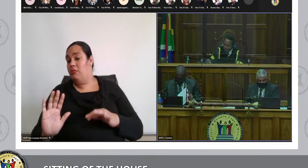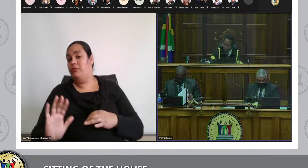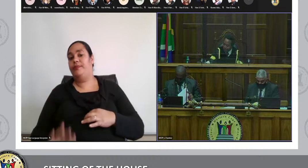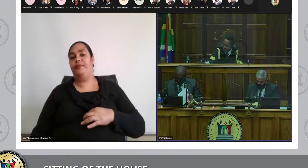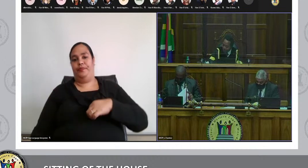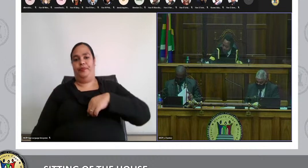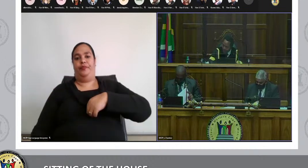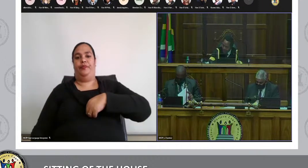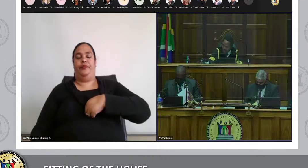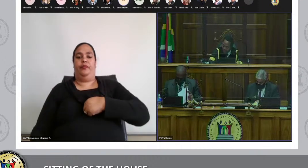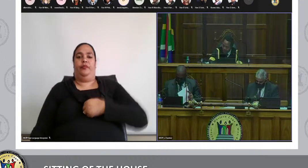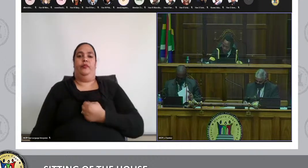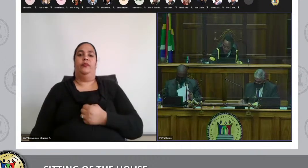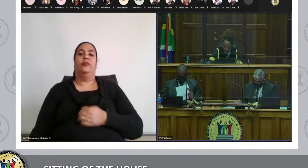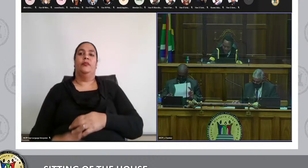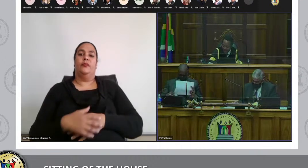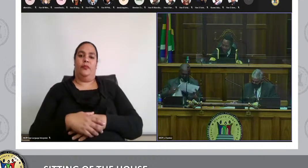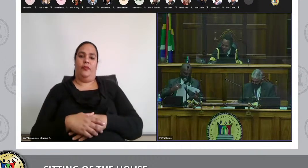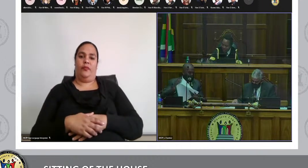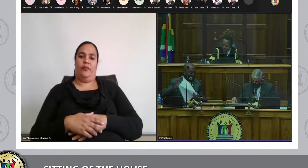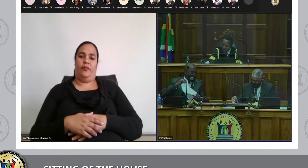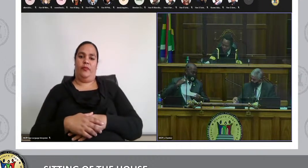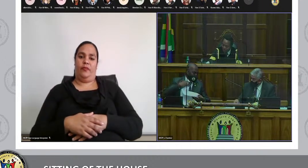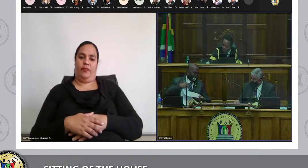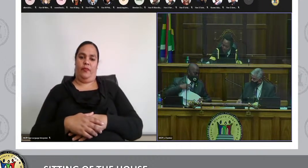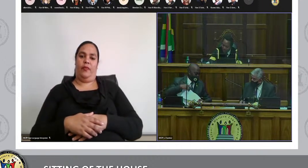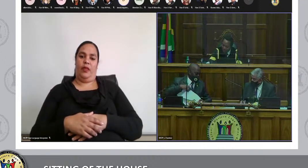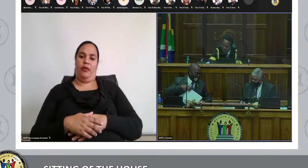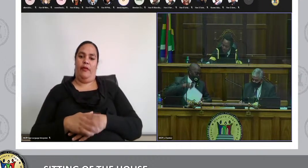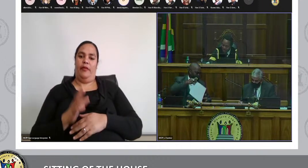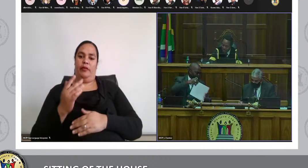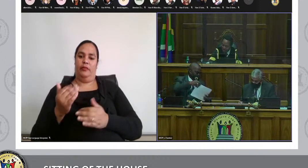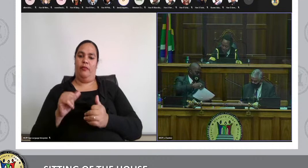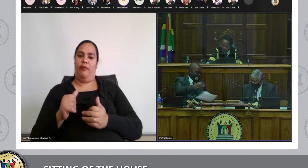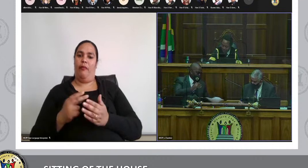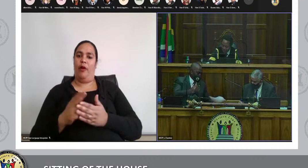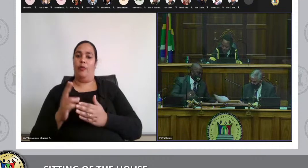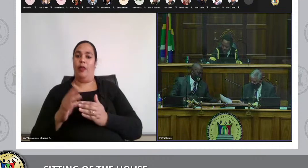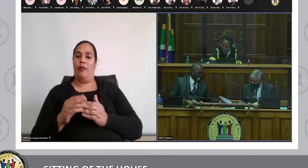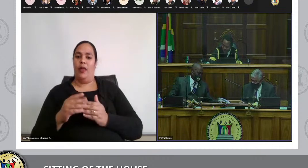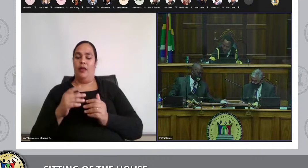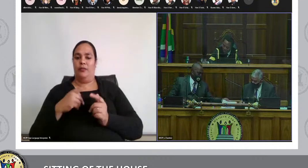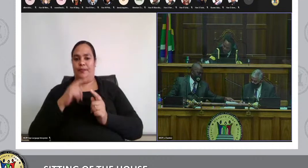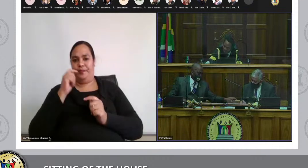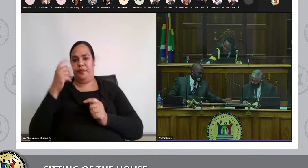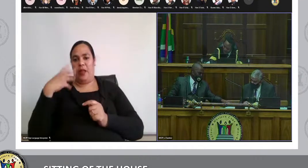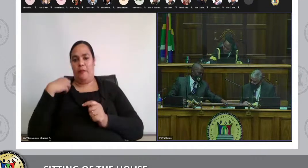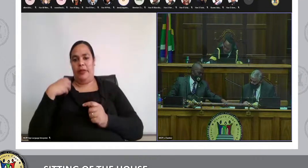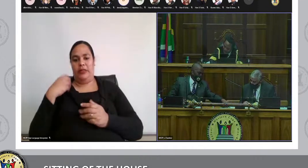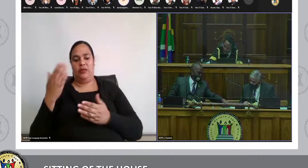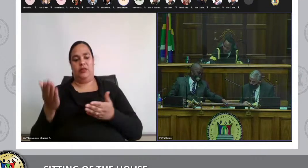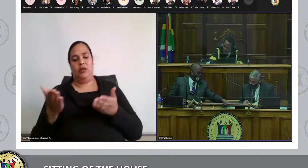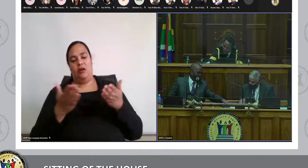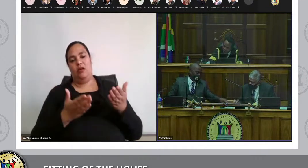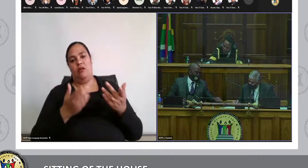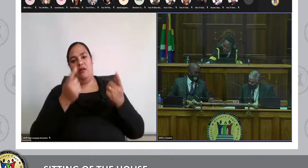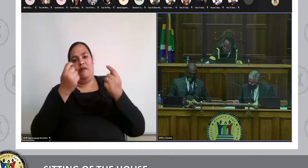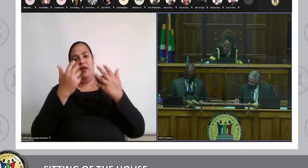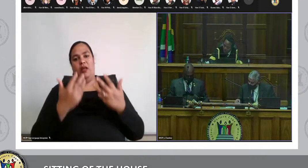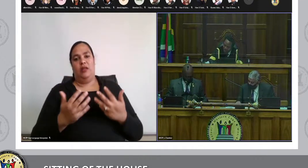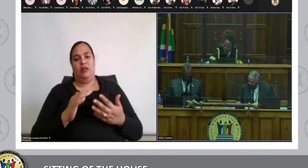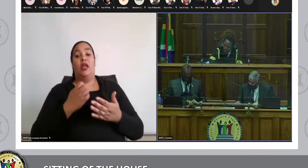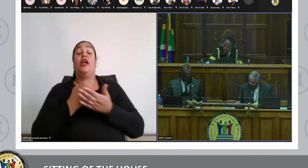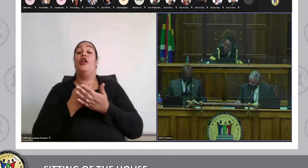point. May I then, honorable members, recognize the Minister of